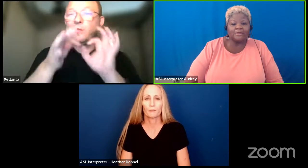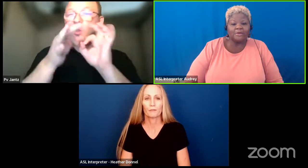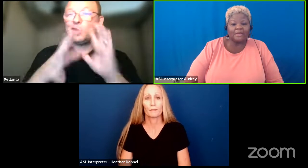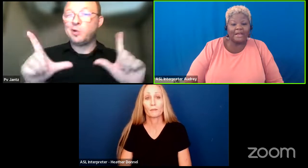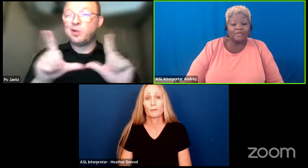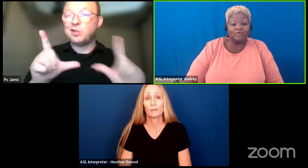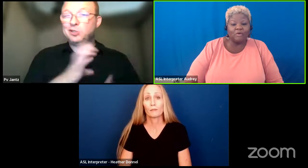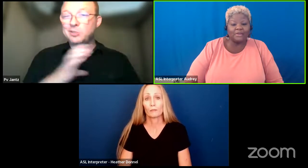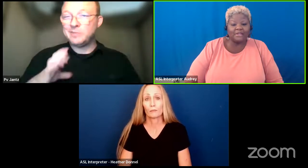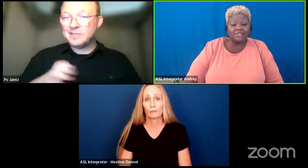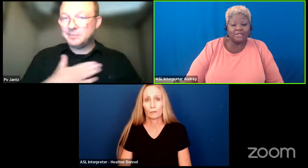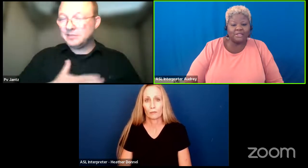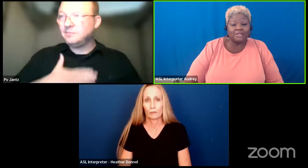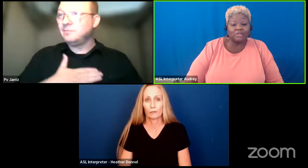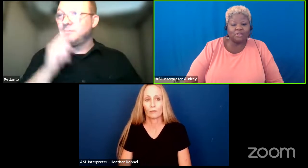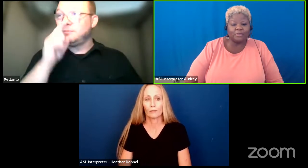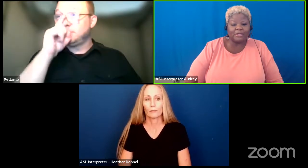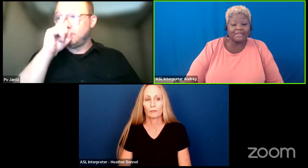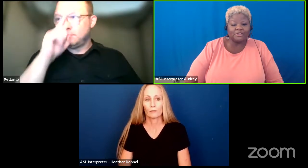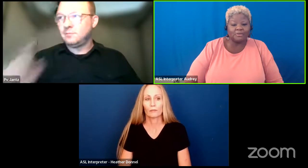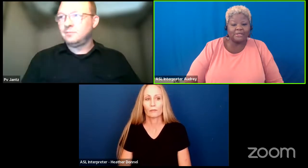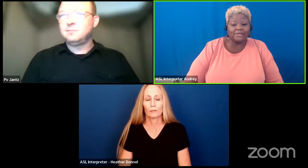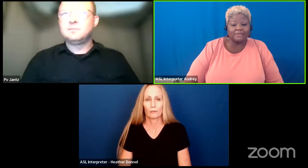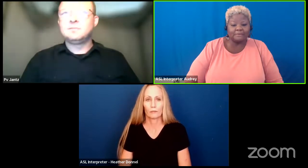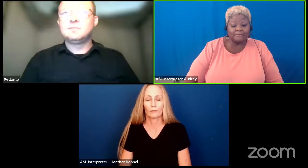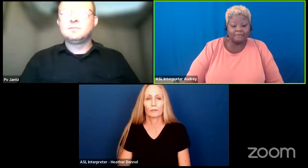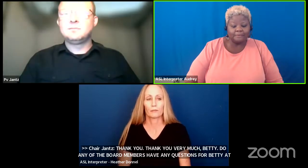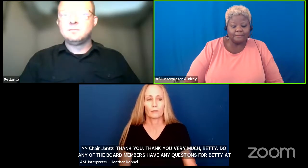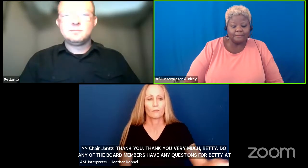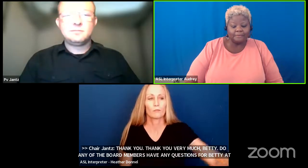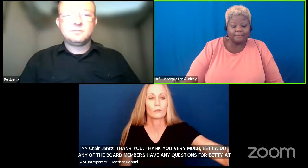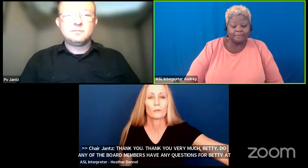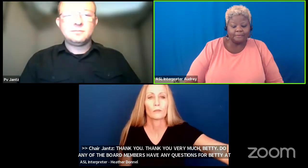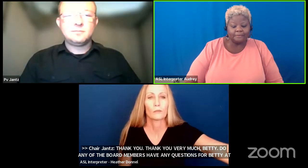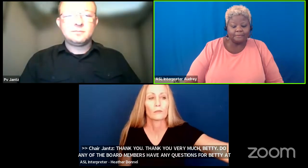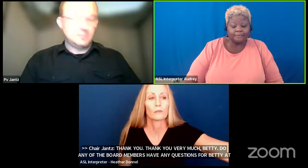And next, we'd like to move on with the agenda, the interpreter licensure, please.